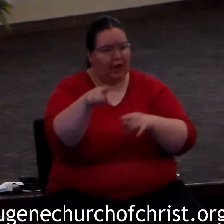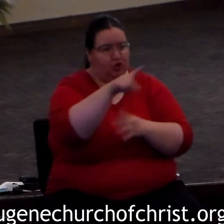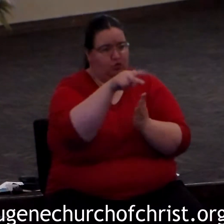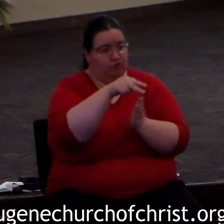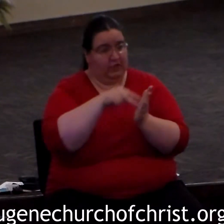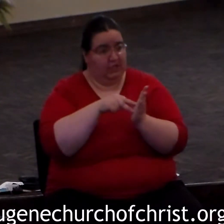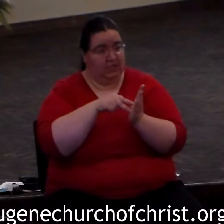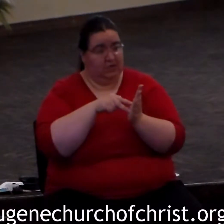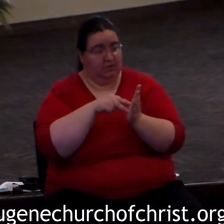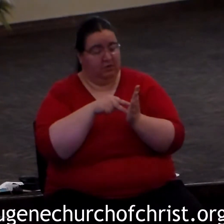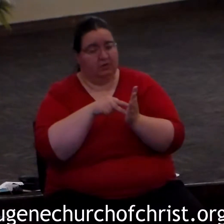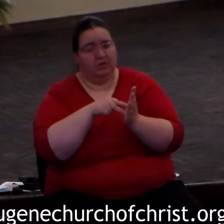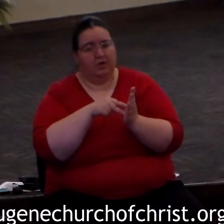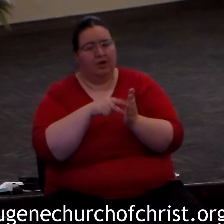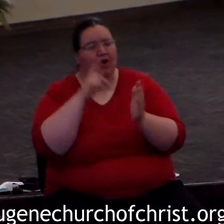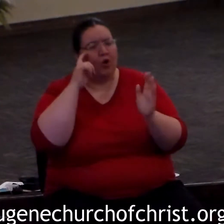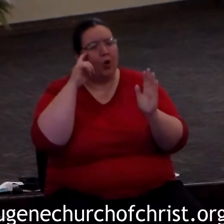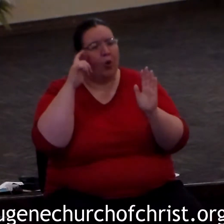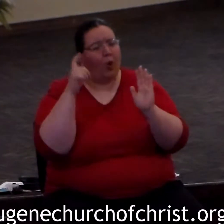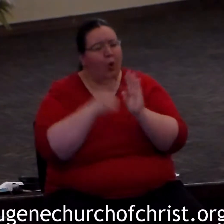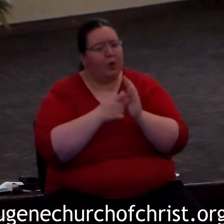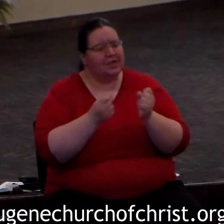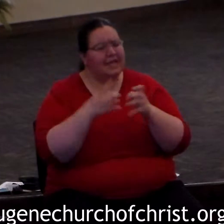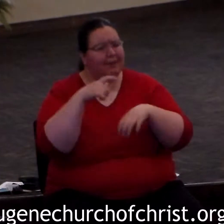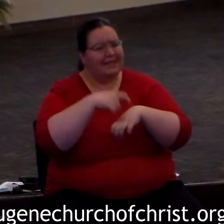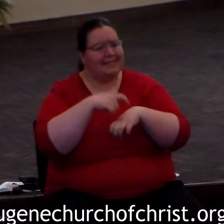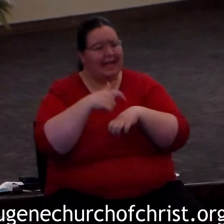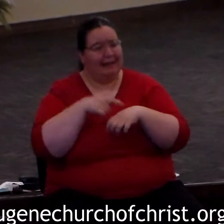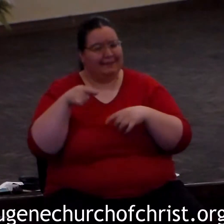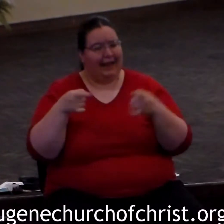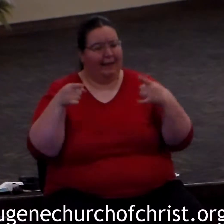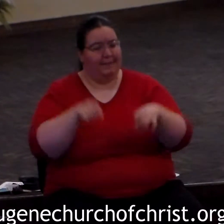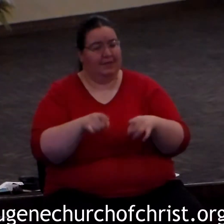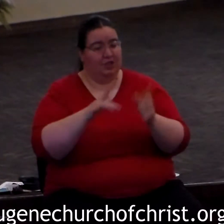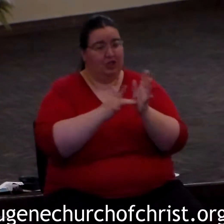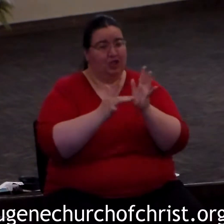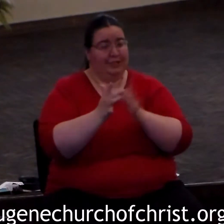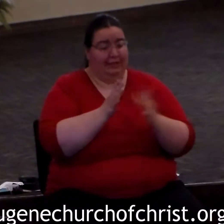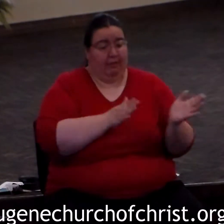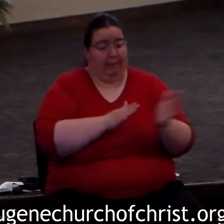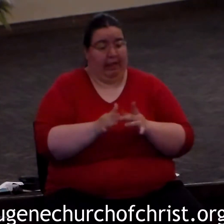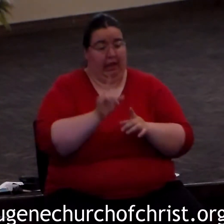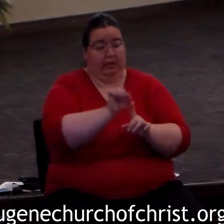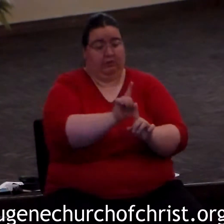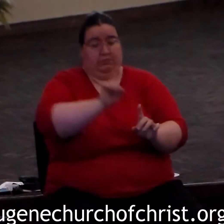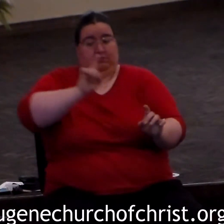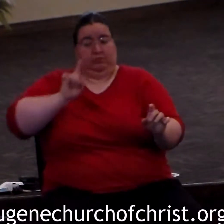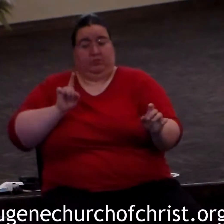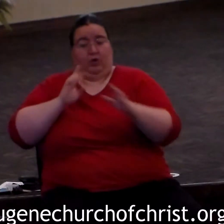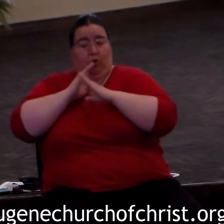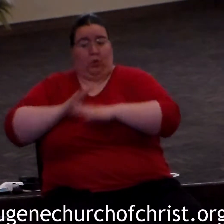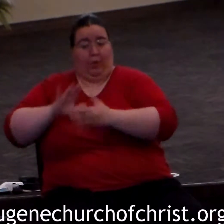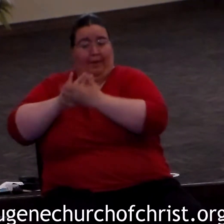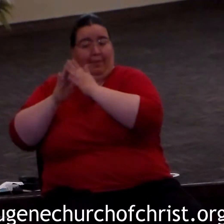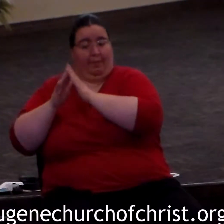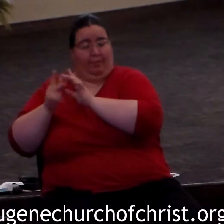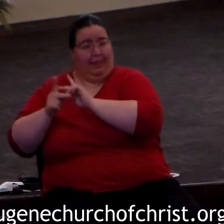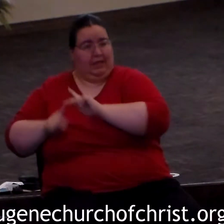how many times this happens, where Jesus has in mind to go off to a quiet place. Now, there are a couple challenges, I think, to us that come with